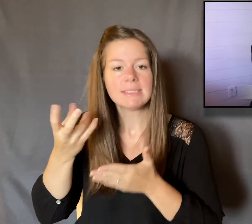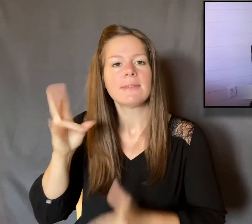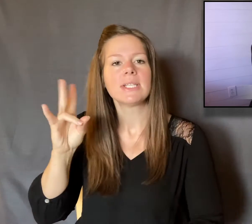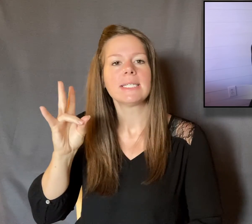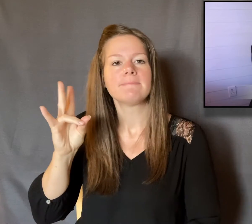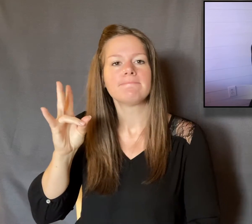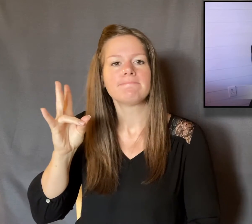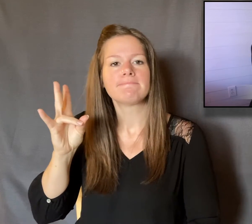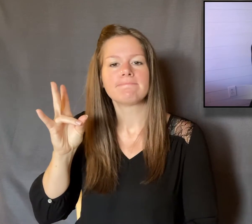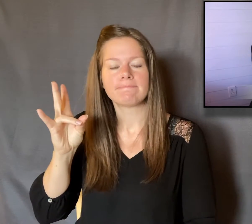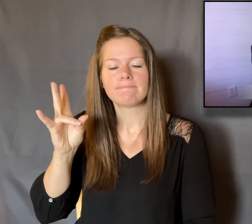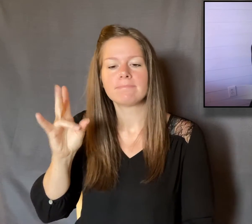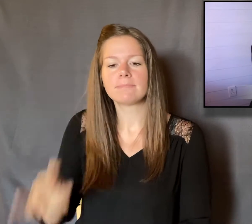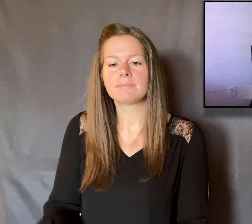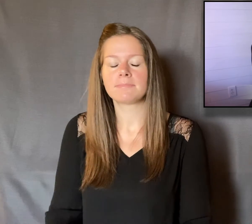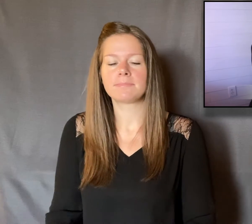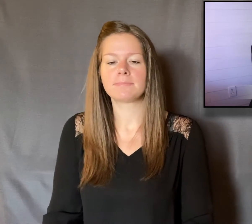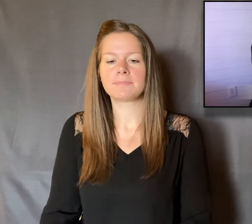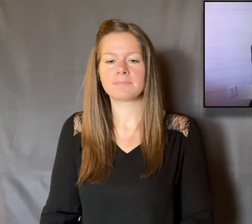verse 17.